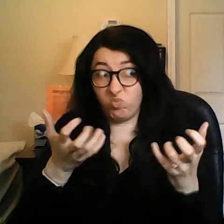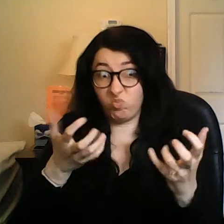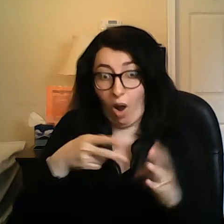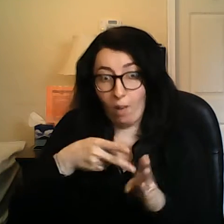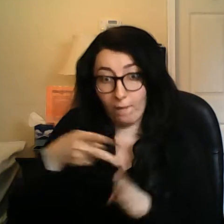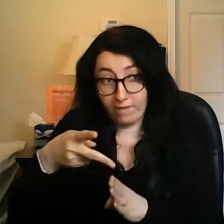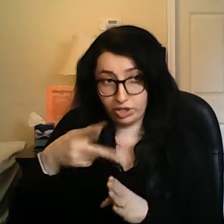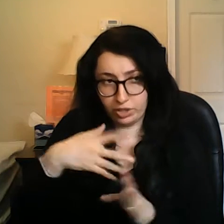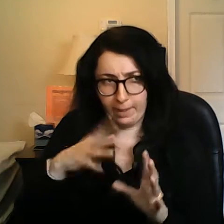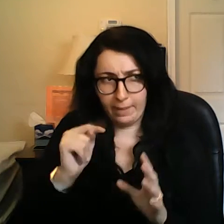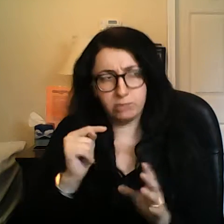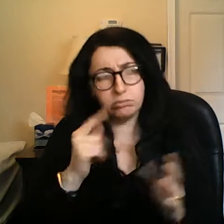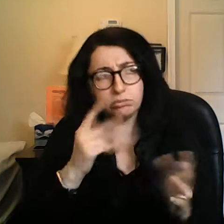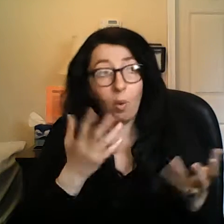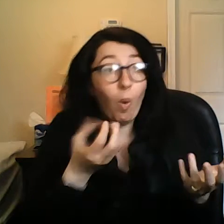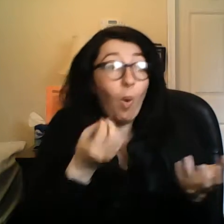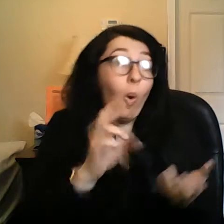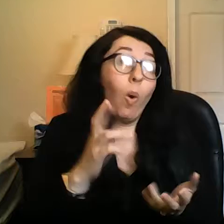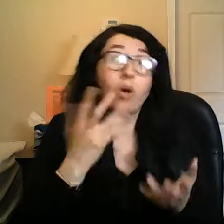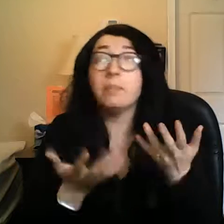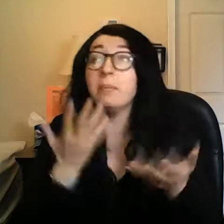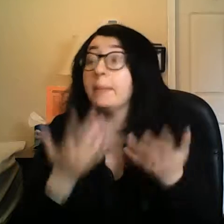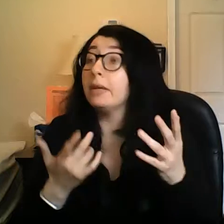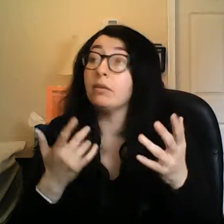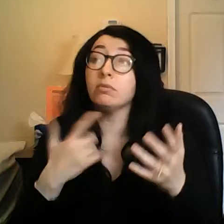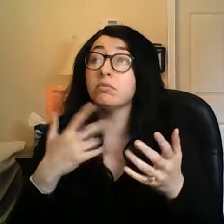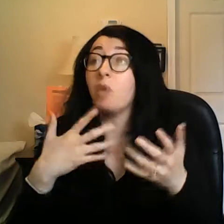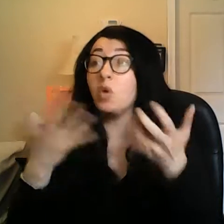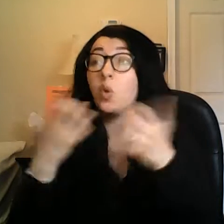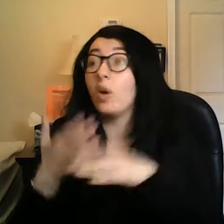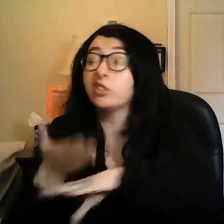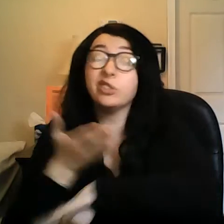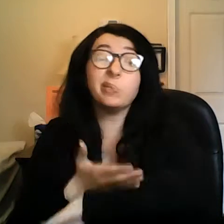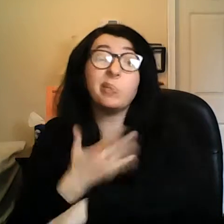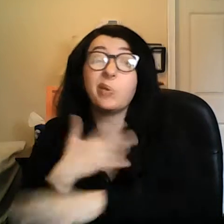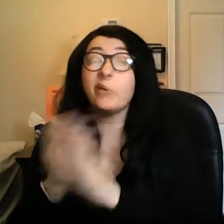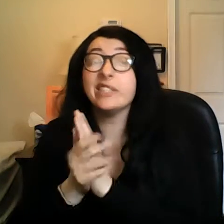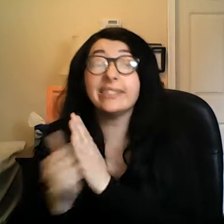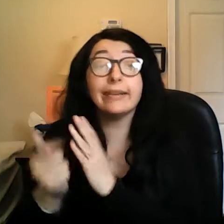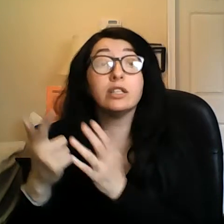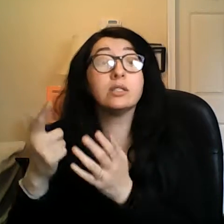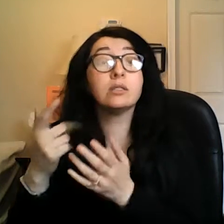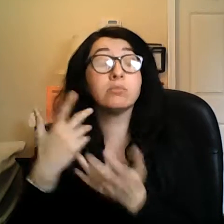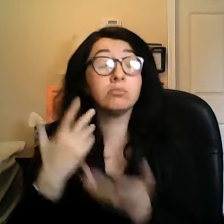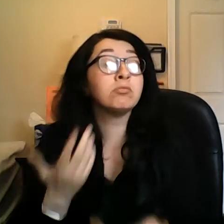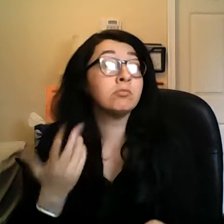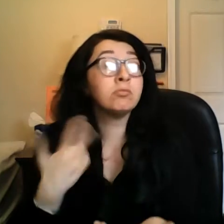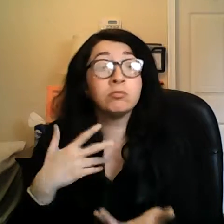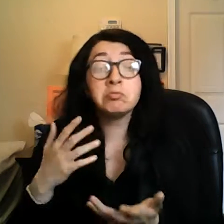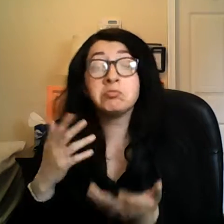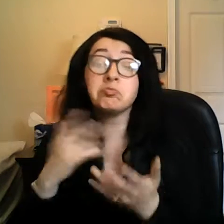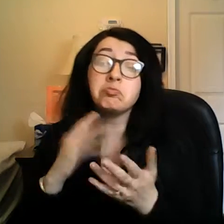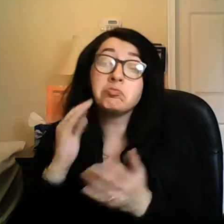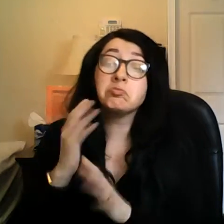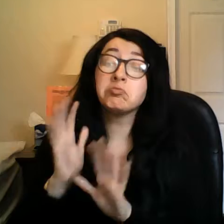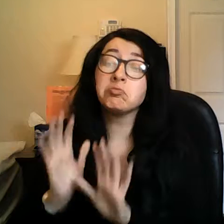hobby, but you seriously do want to improve your skills and do more than just casually doodle in your free time, I'm just going to share